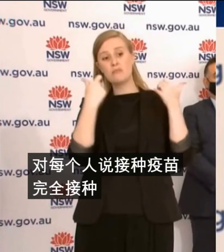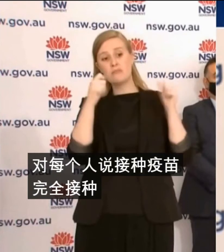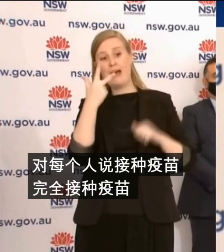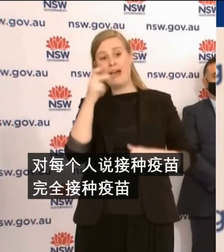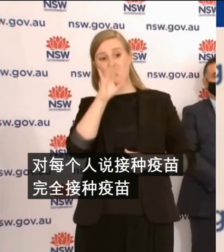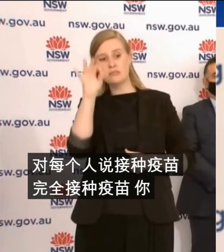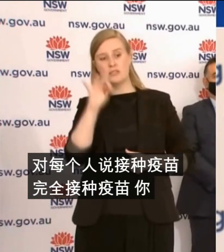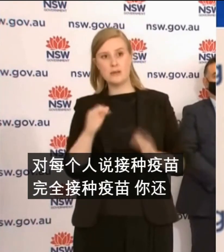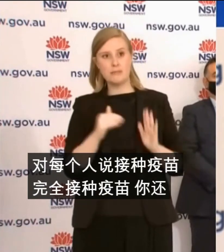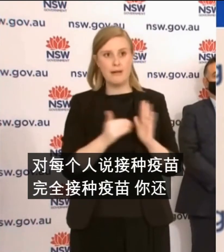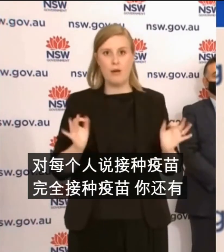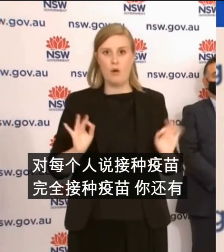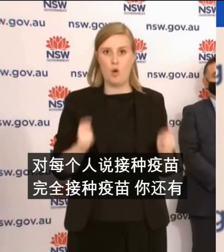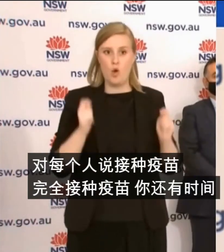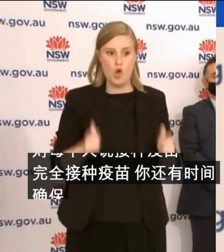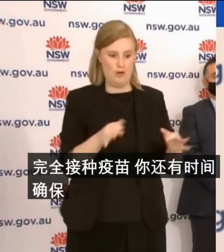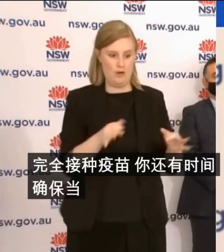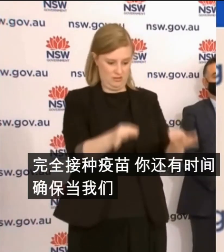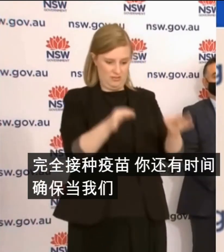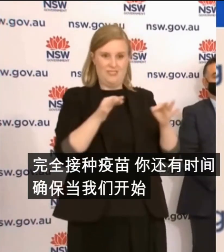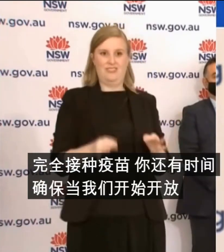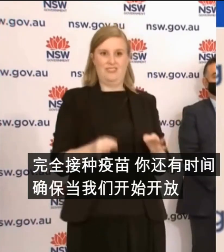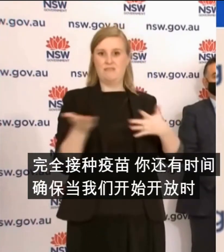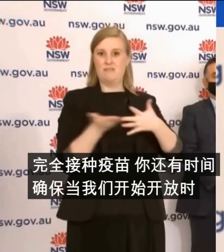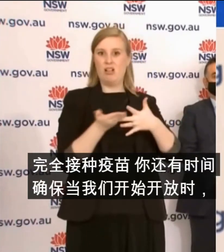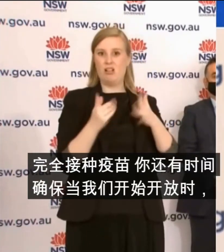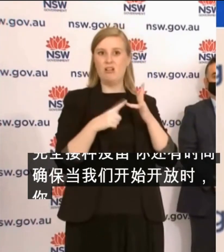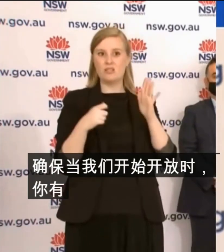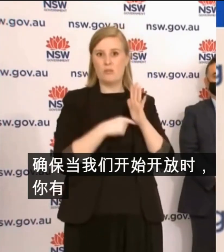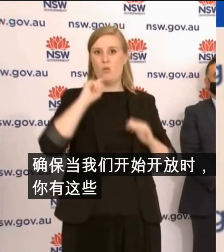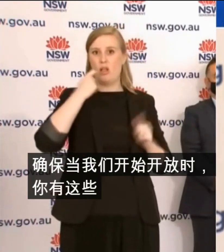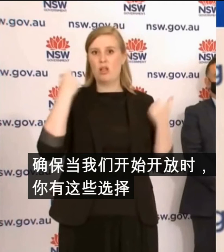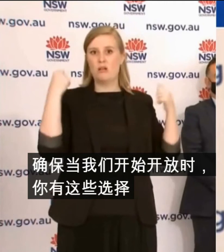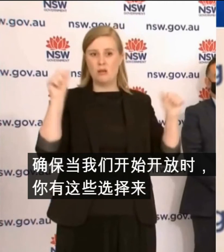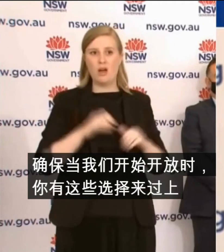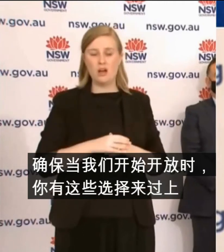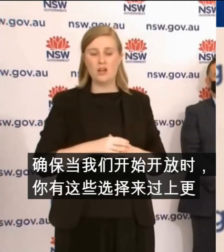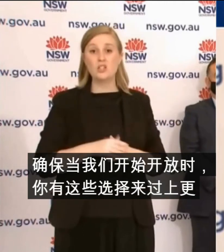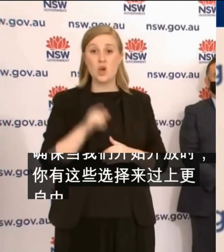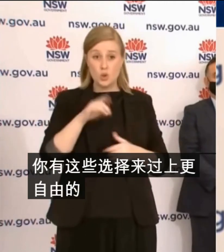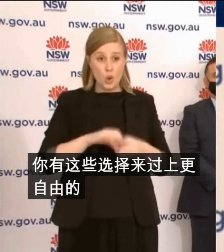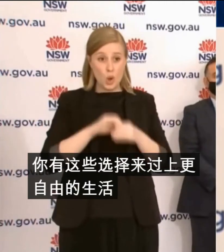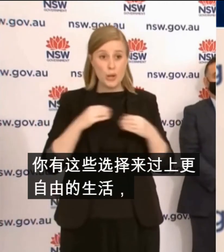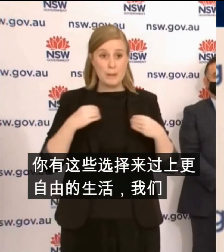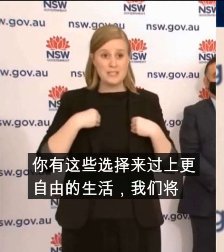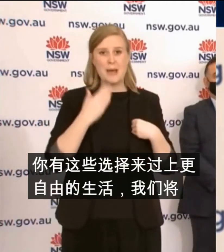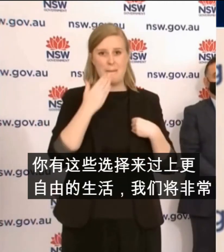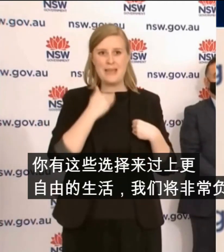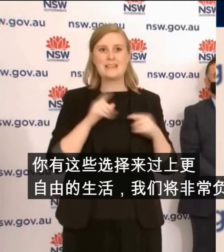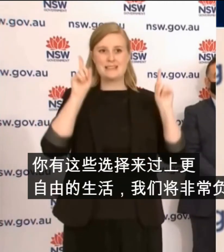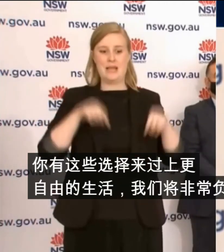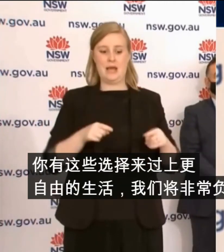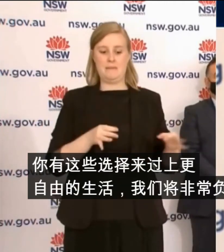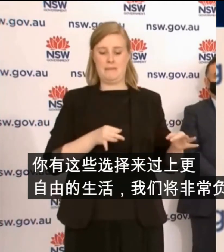fully vaccinated. You still have time to make sure that when we start opening up, you have those options to live a more freer life. Now,